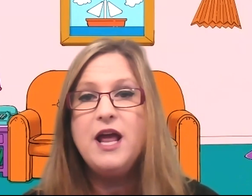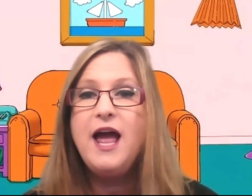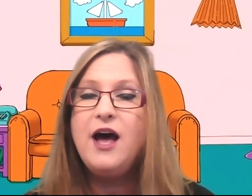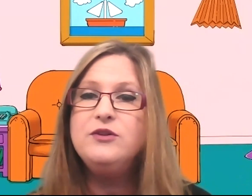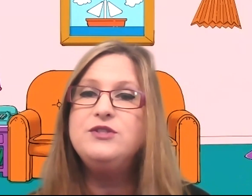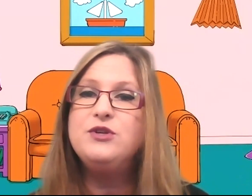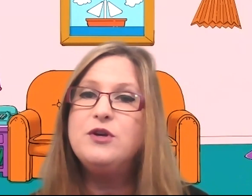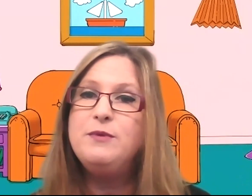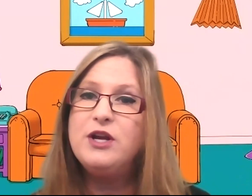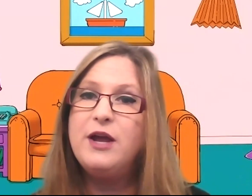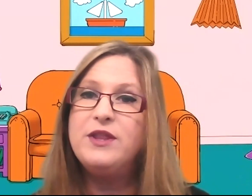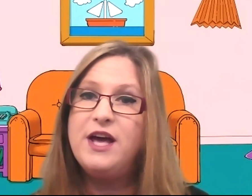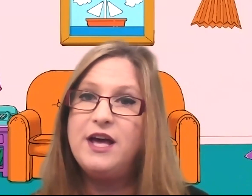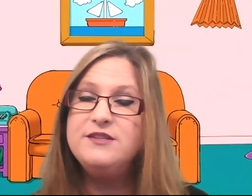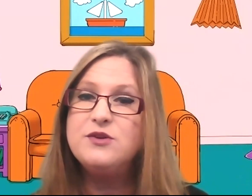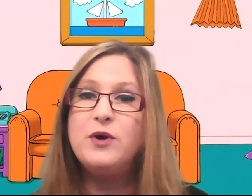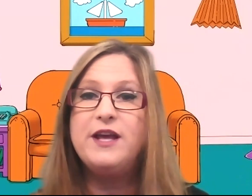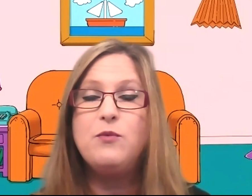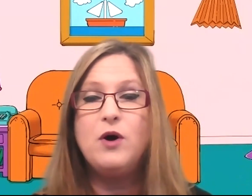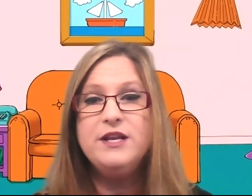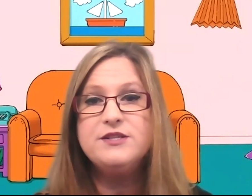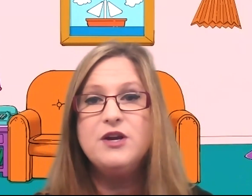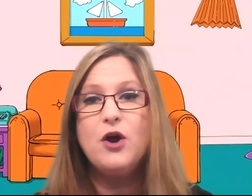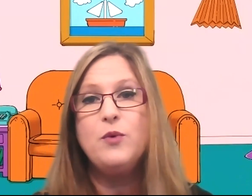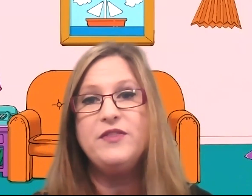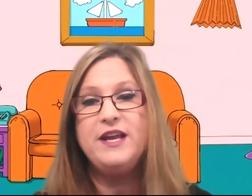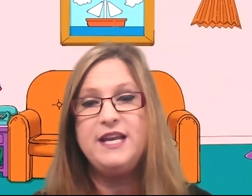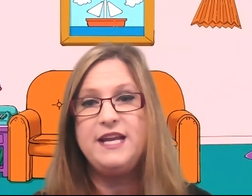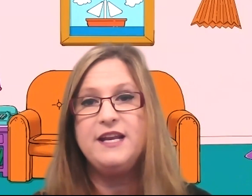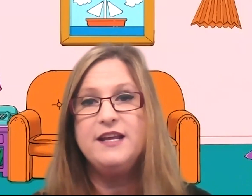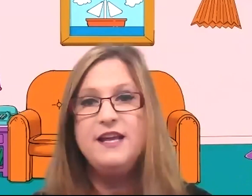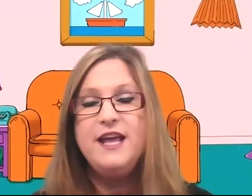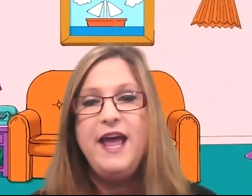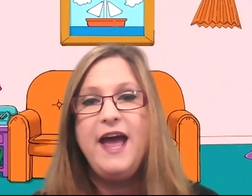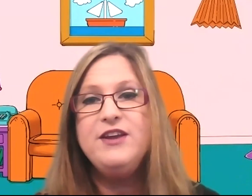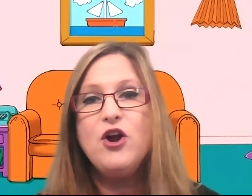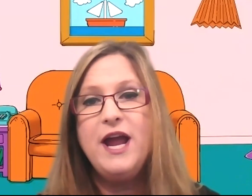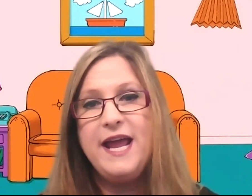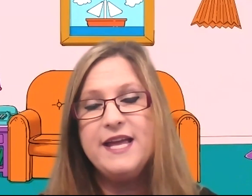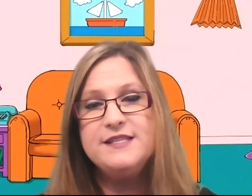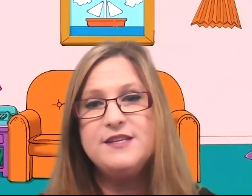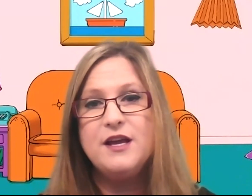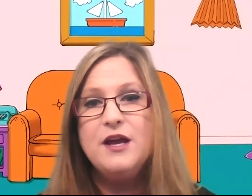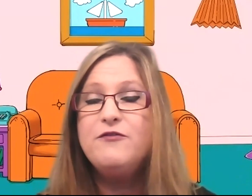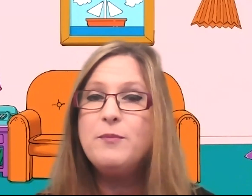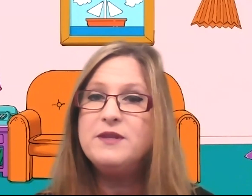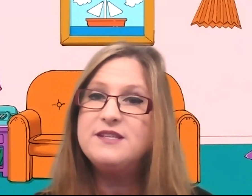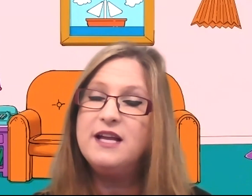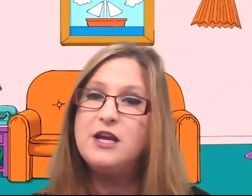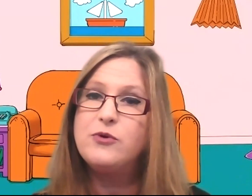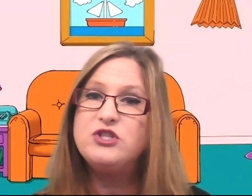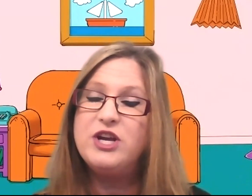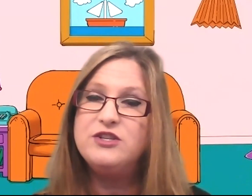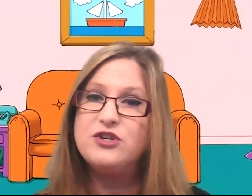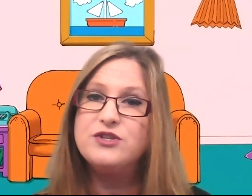children, how to communicate with us, what they want or what they need. Having our hands form the